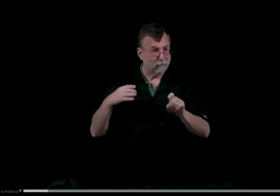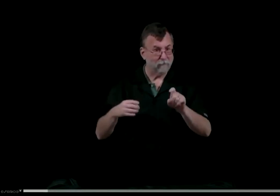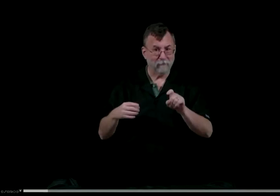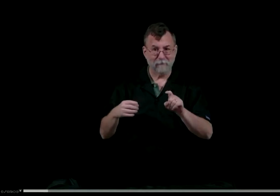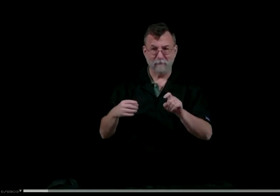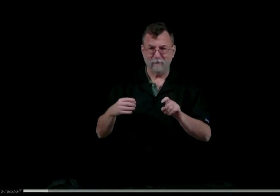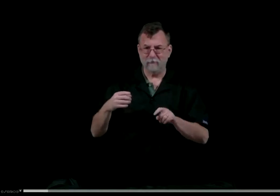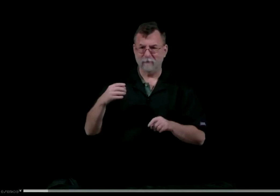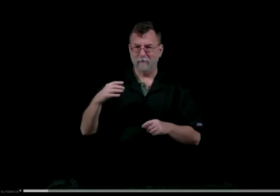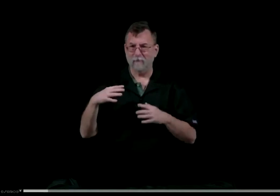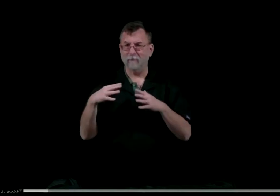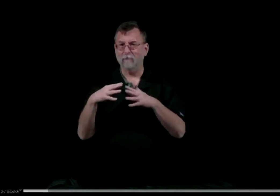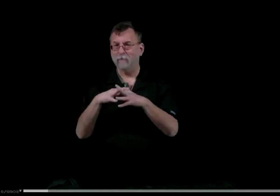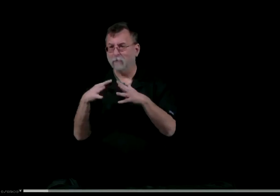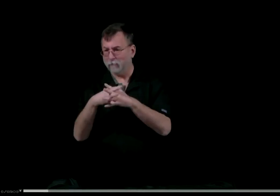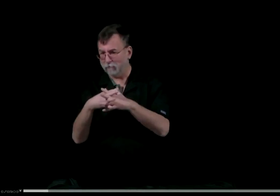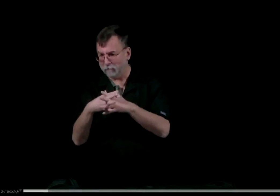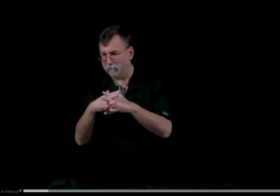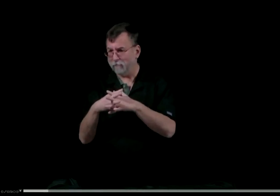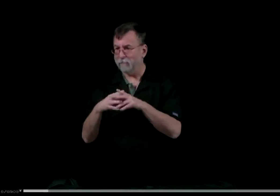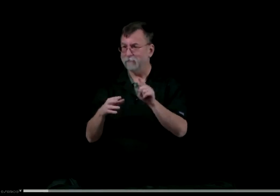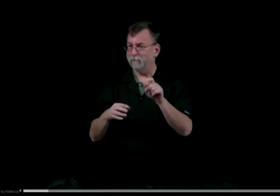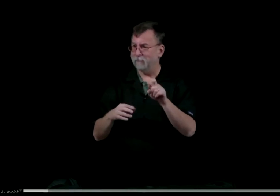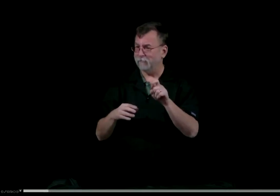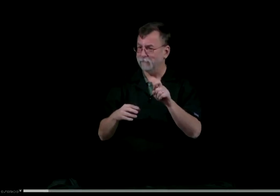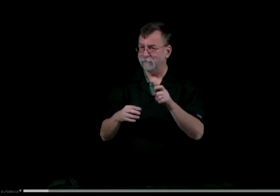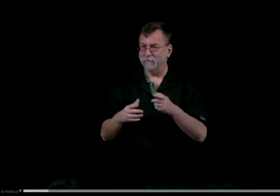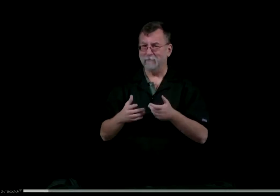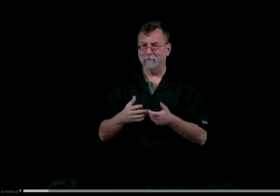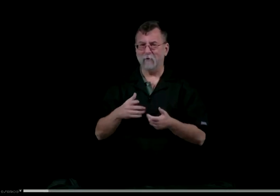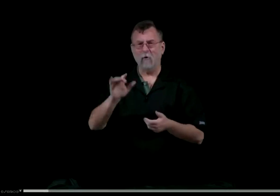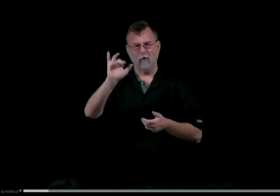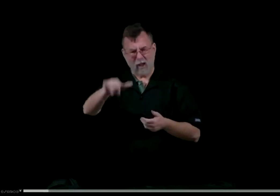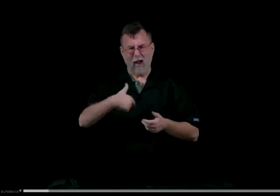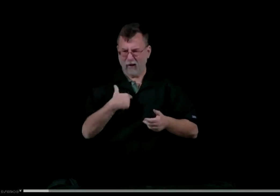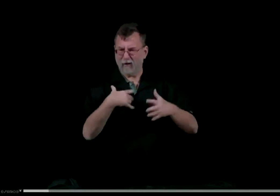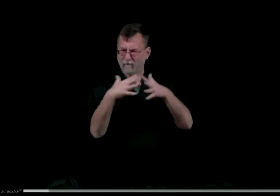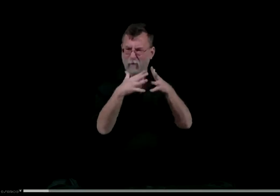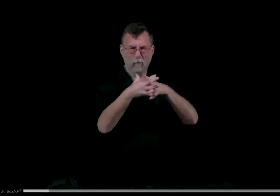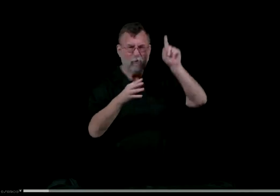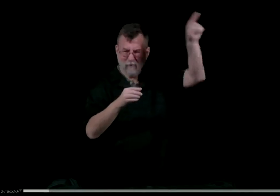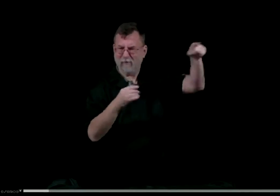That's when I was coaching. I was a football coach.